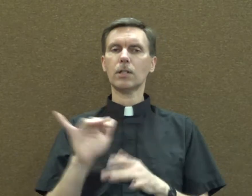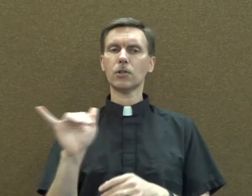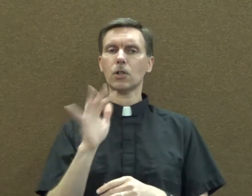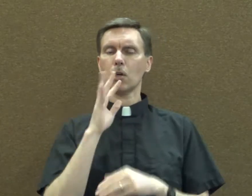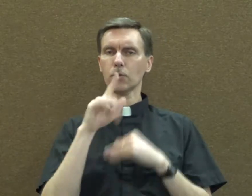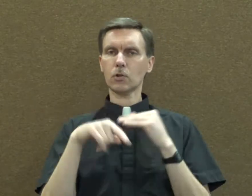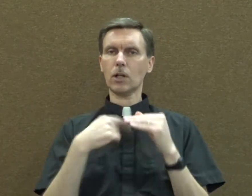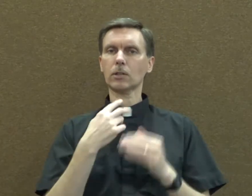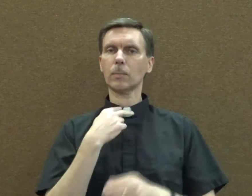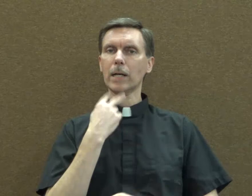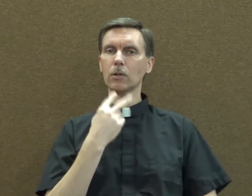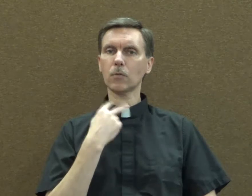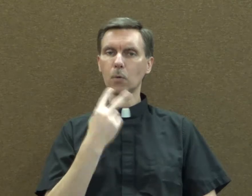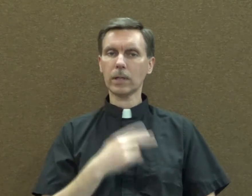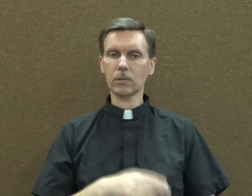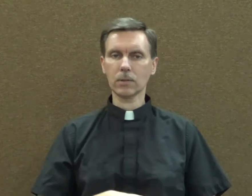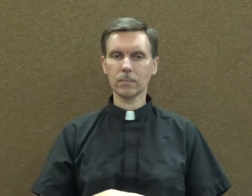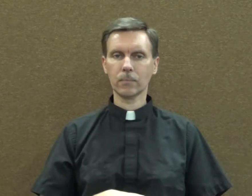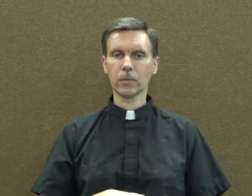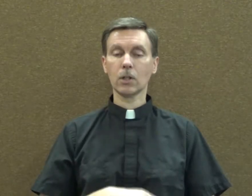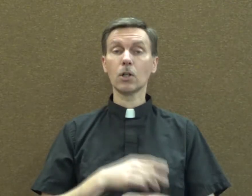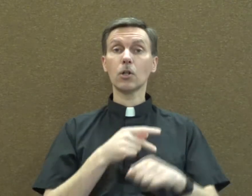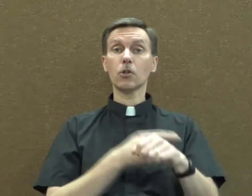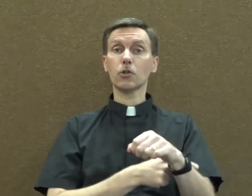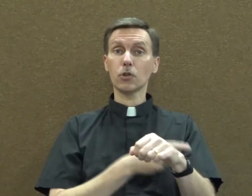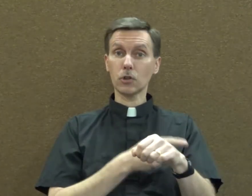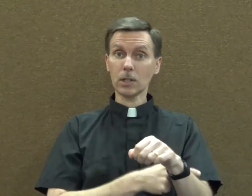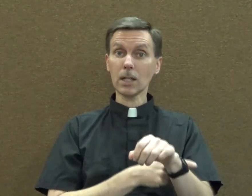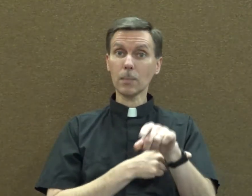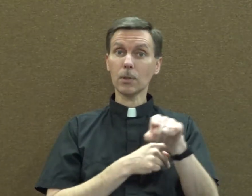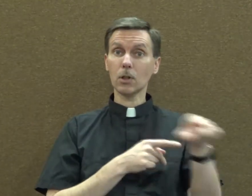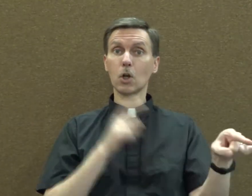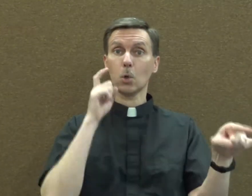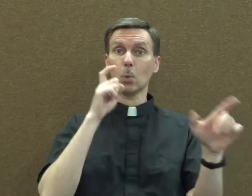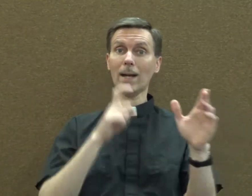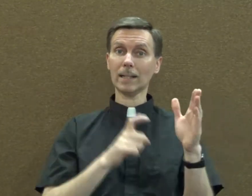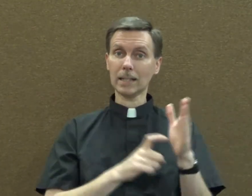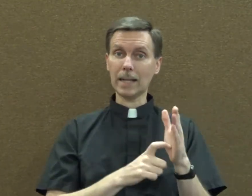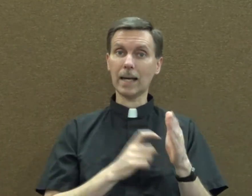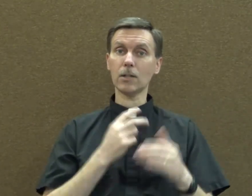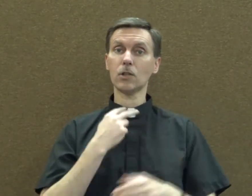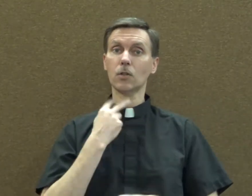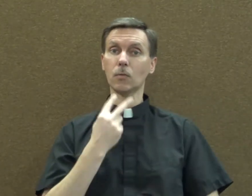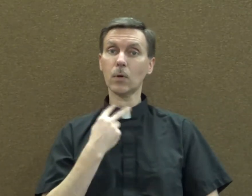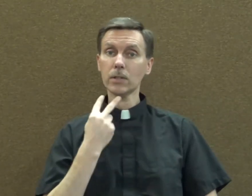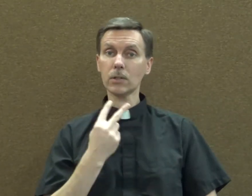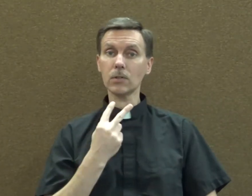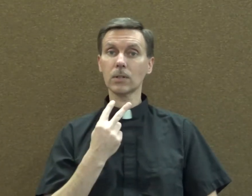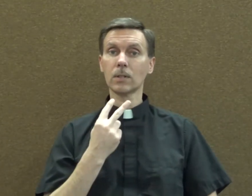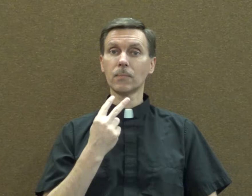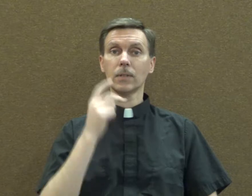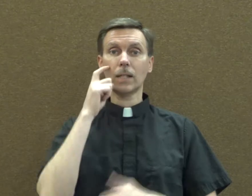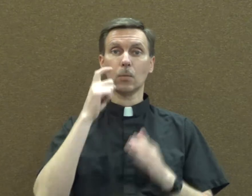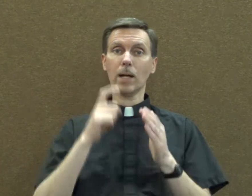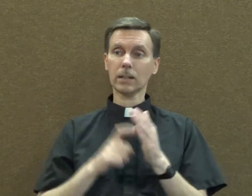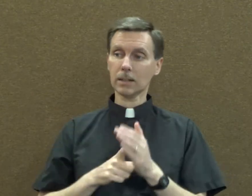Jesus also talked about the voice. The sheep recognize voices. They